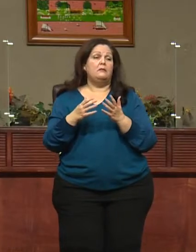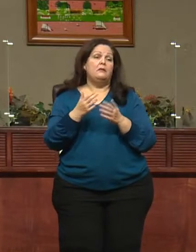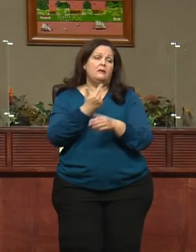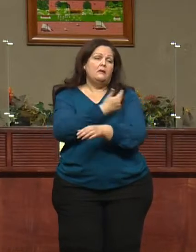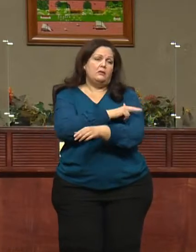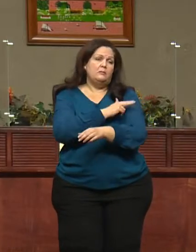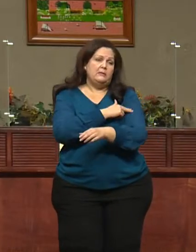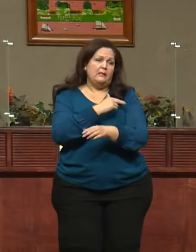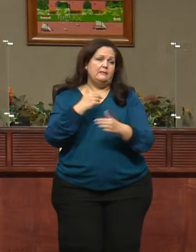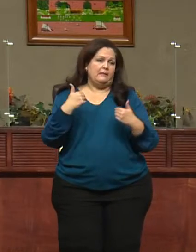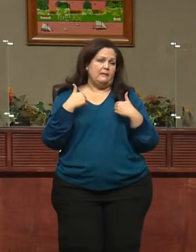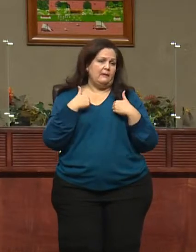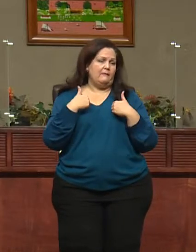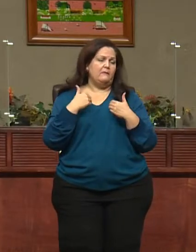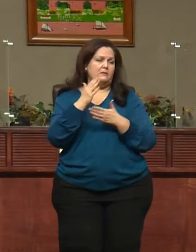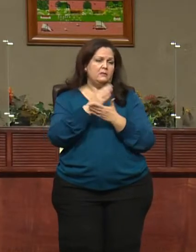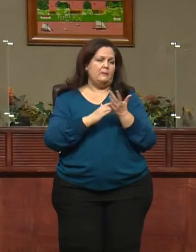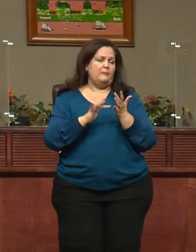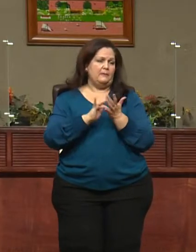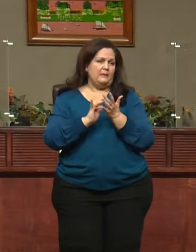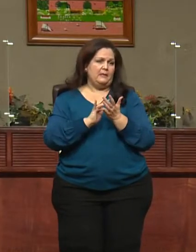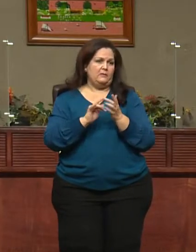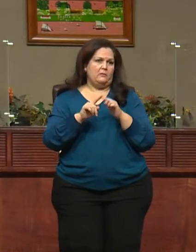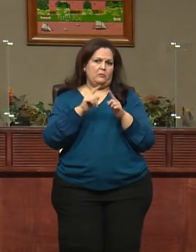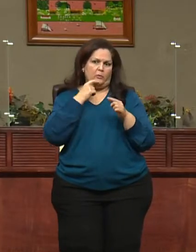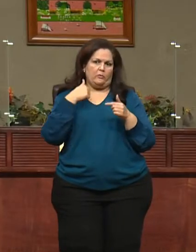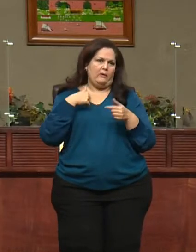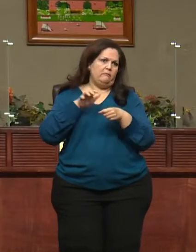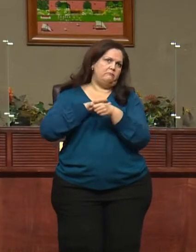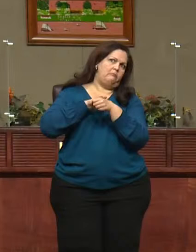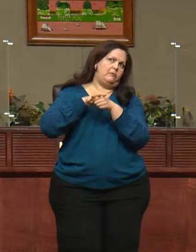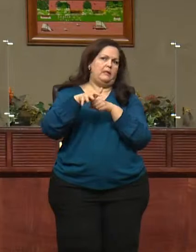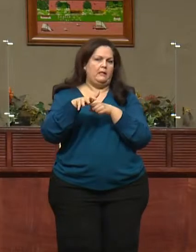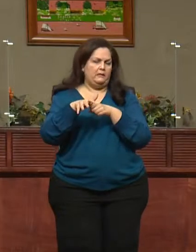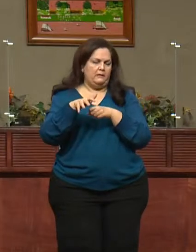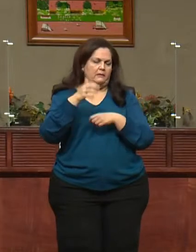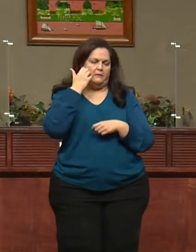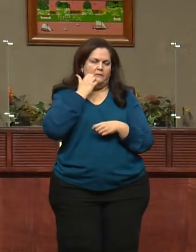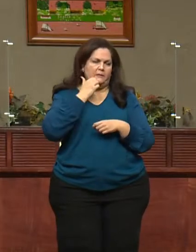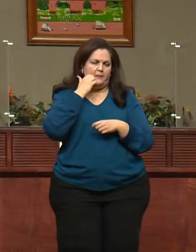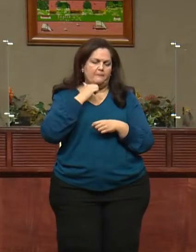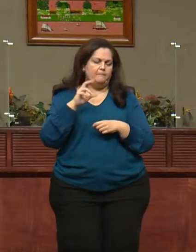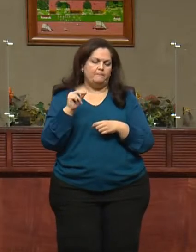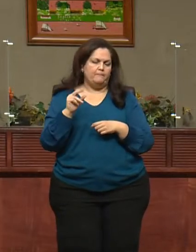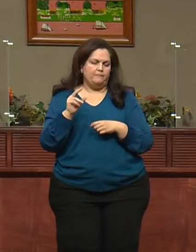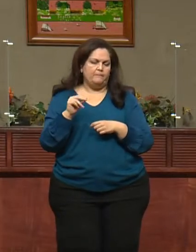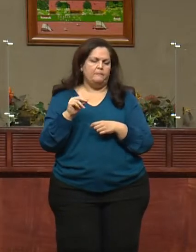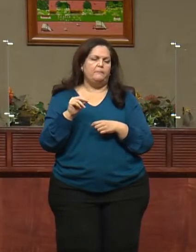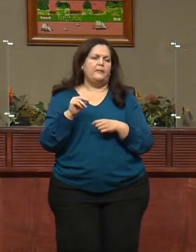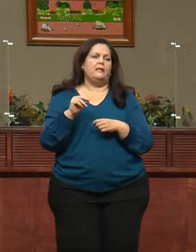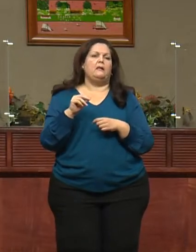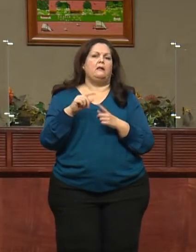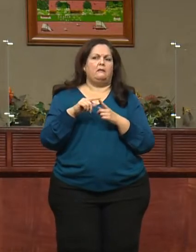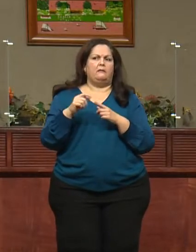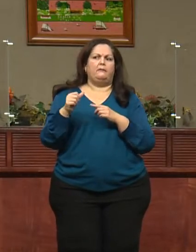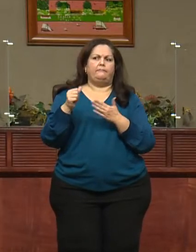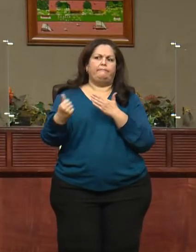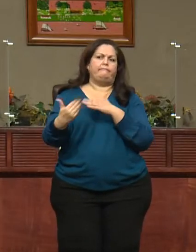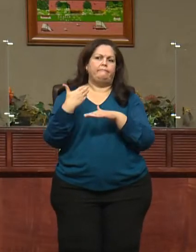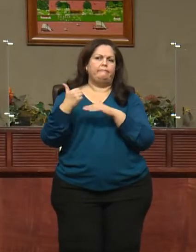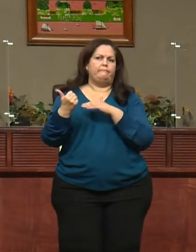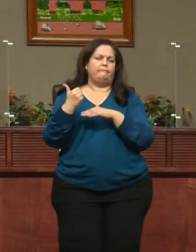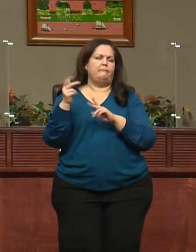are getting supply, we don't have ample supply. Daily, I get a correspondence from someone